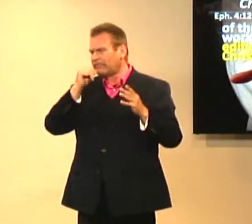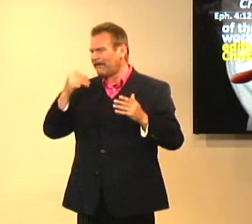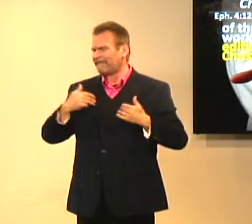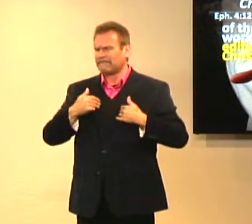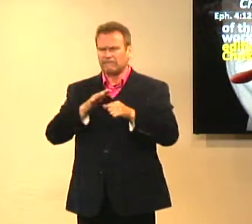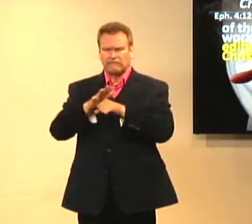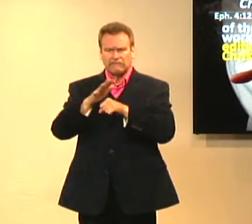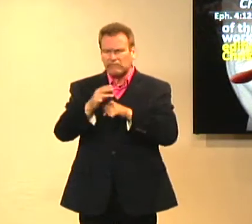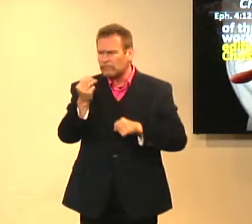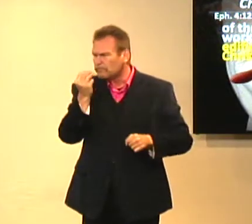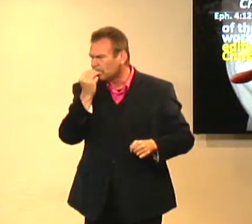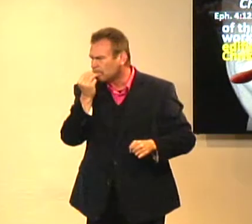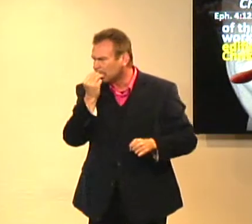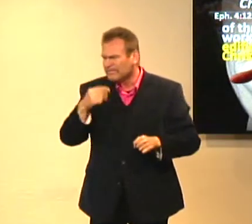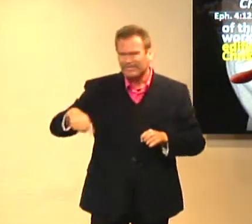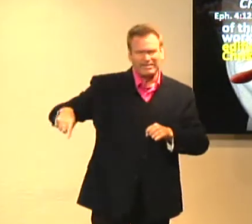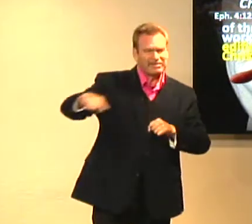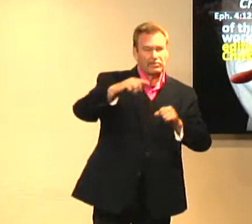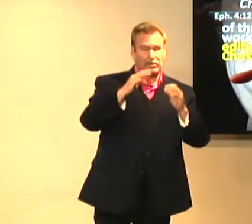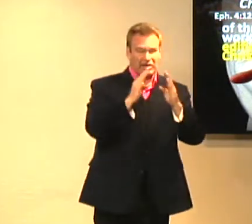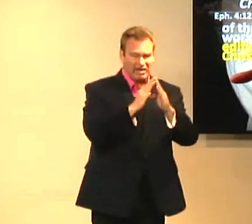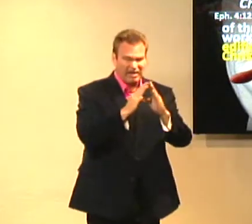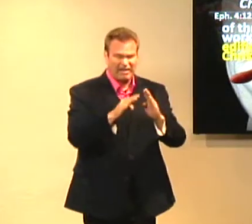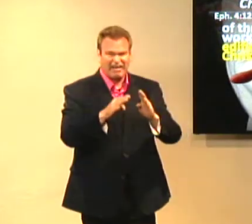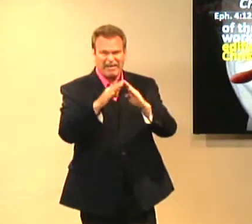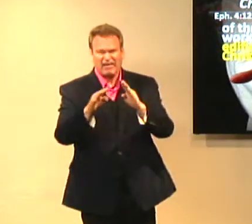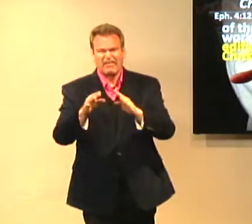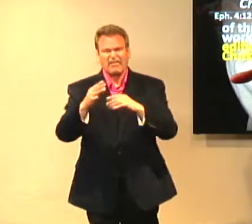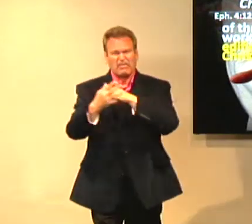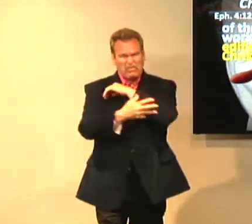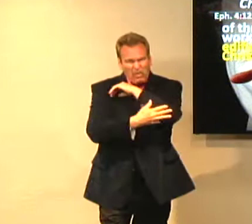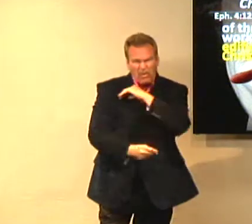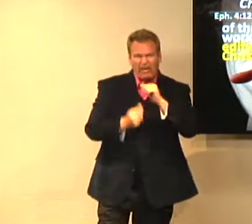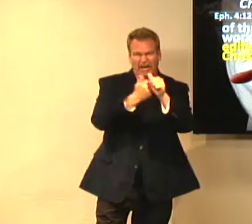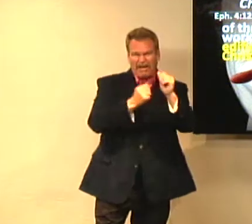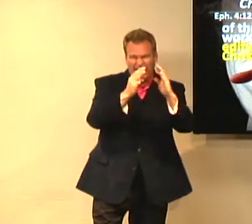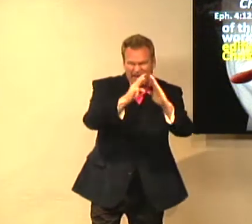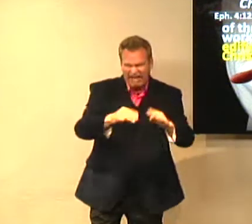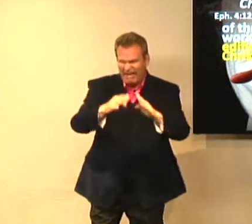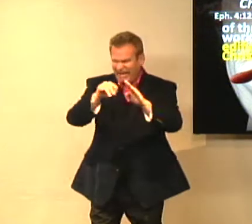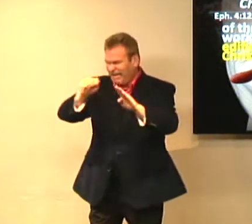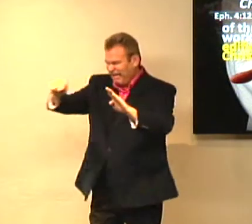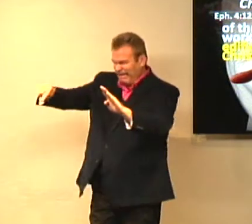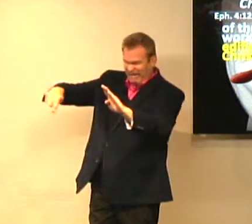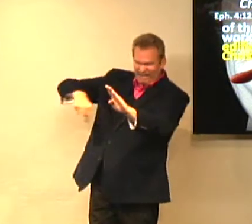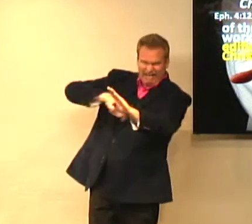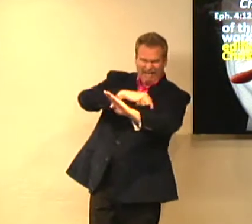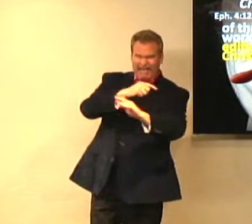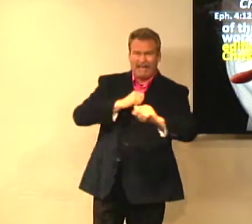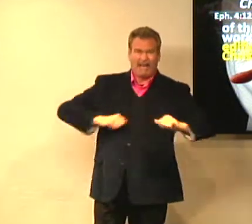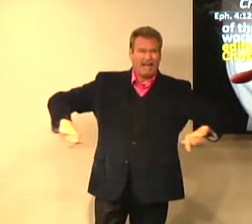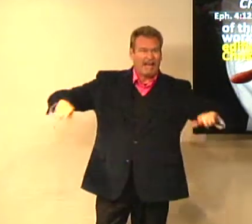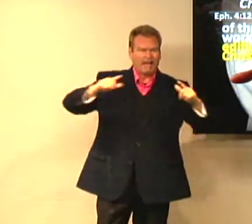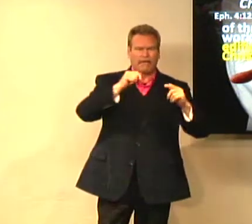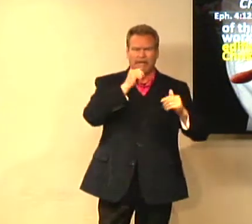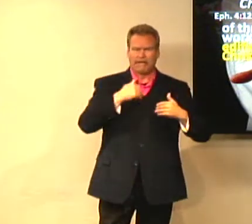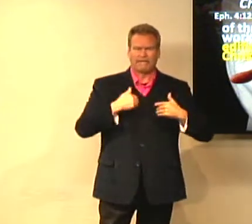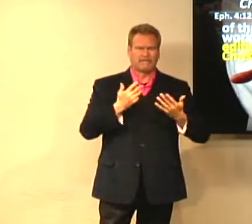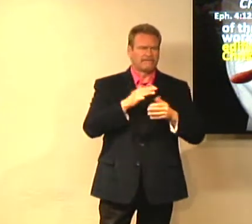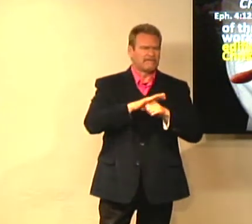where people did not have enough to eat. It was a terrible place. And the community itself was very poor, and all of the houses in the community